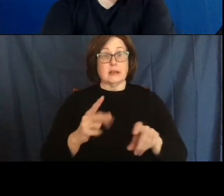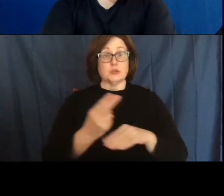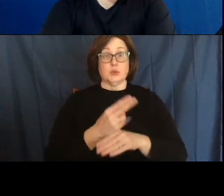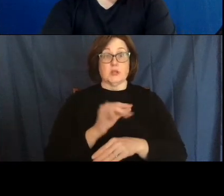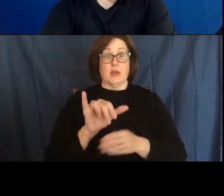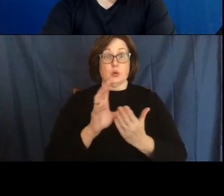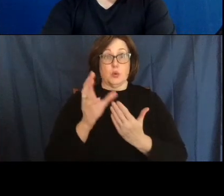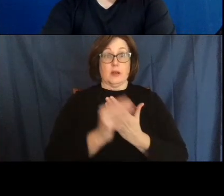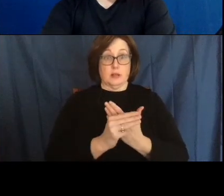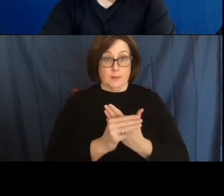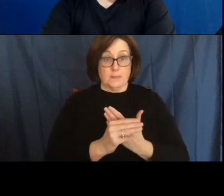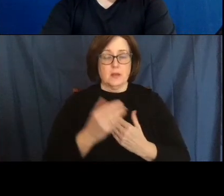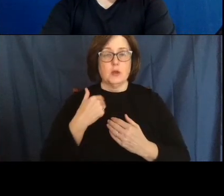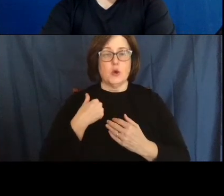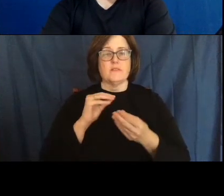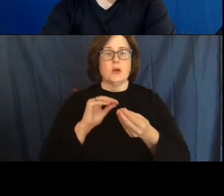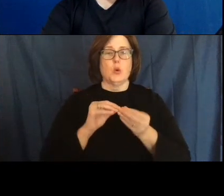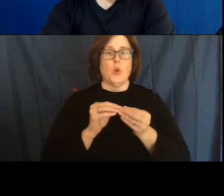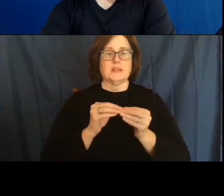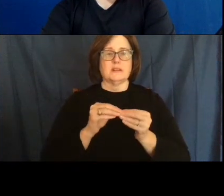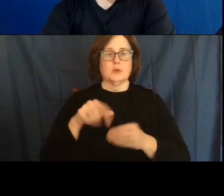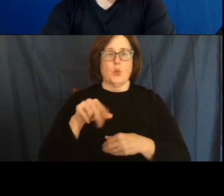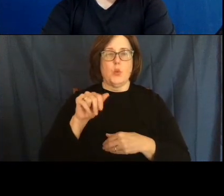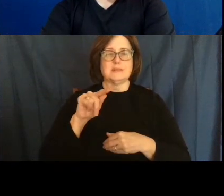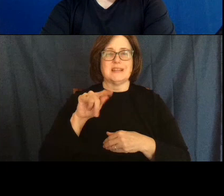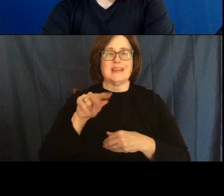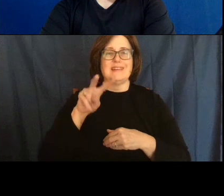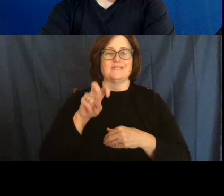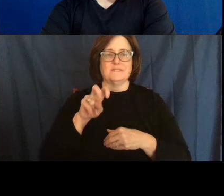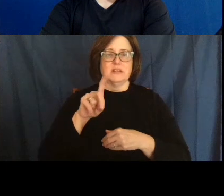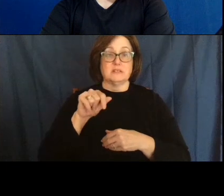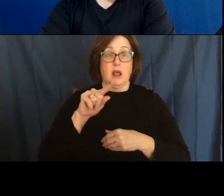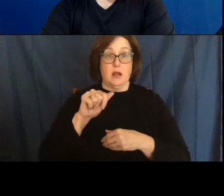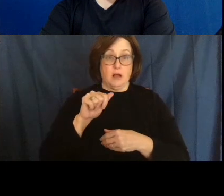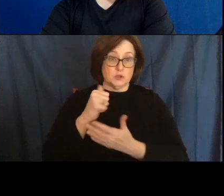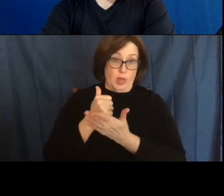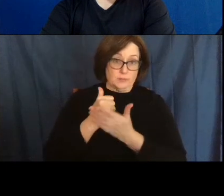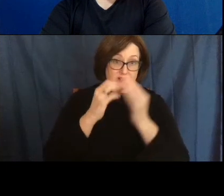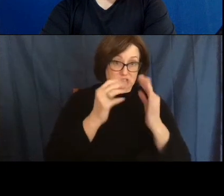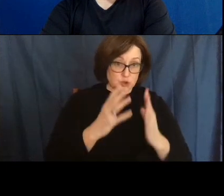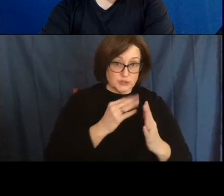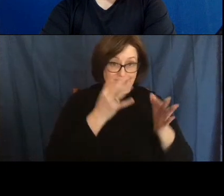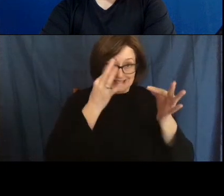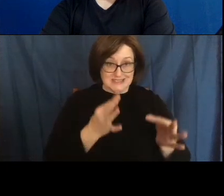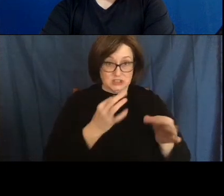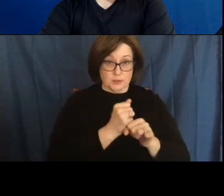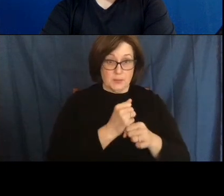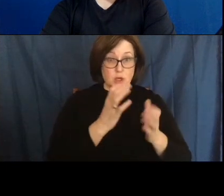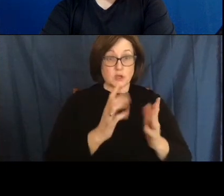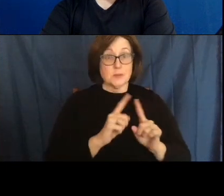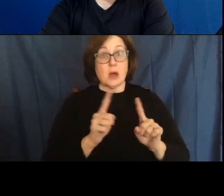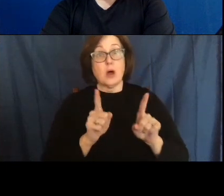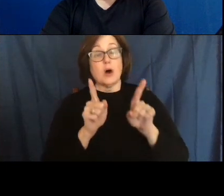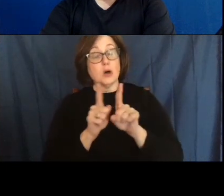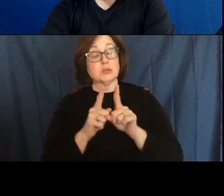quantitative data that teachers and decision makers need. However, student ratings are so important at the beginning